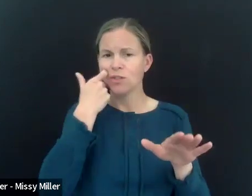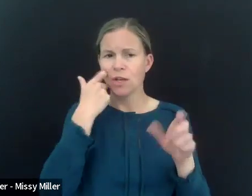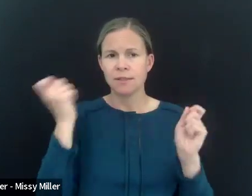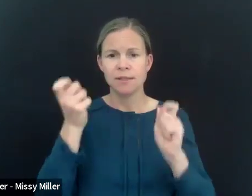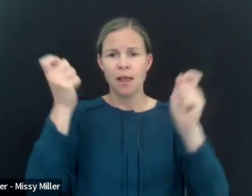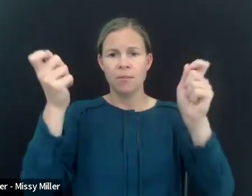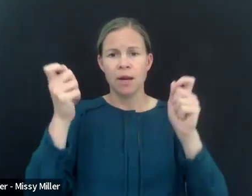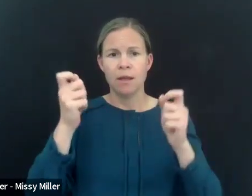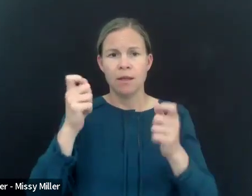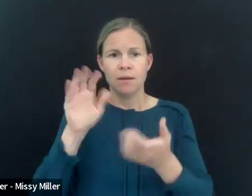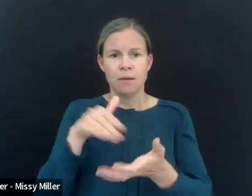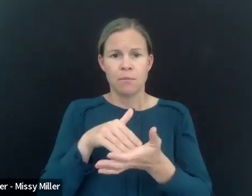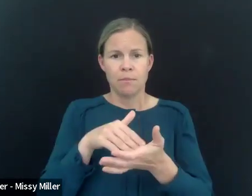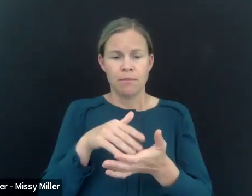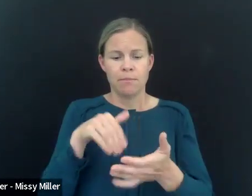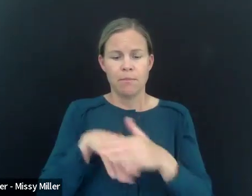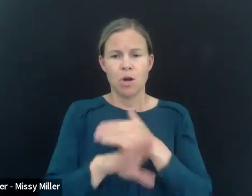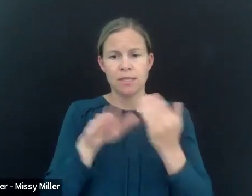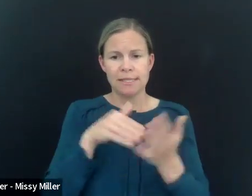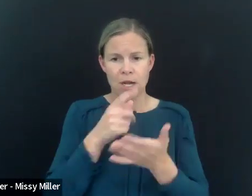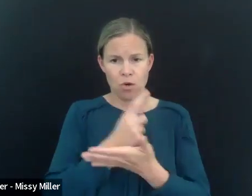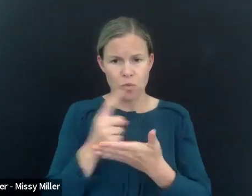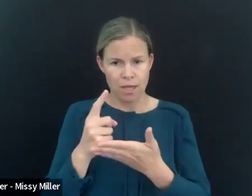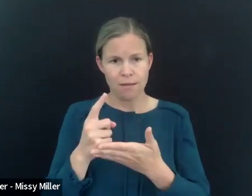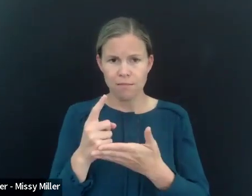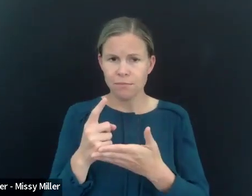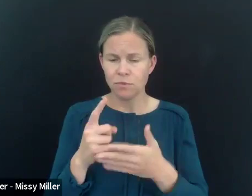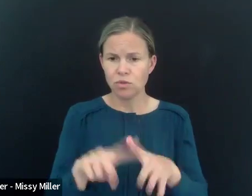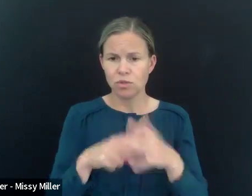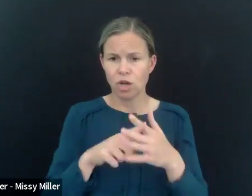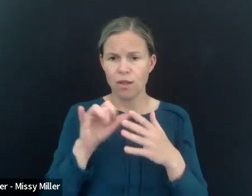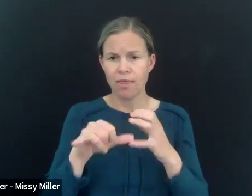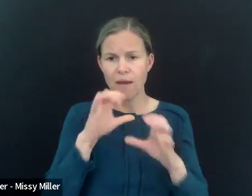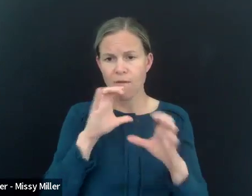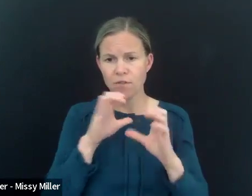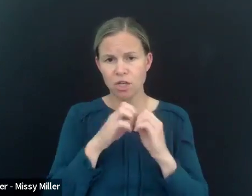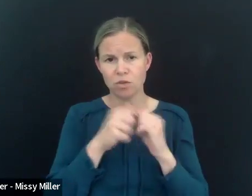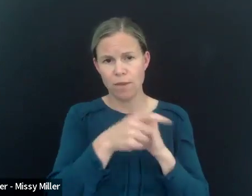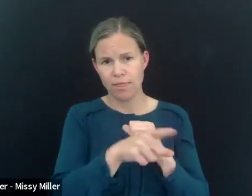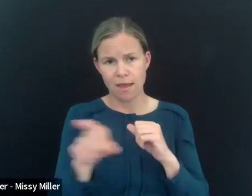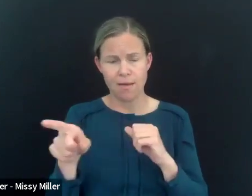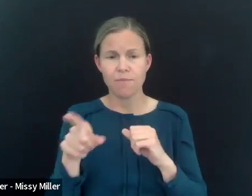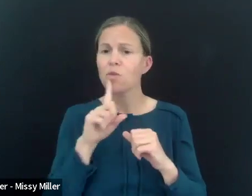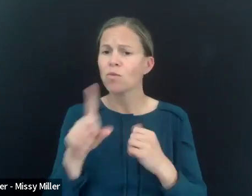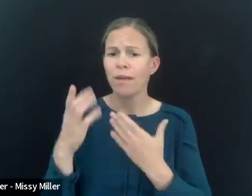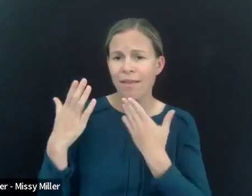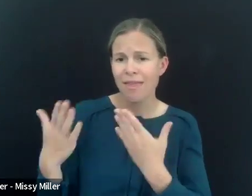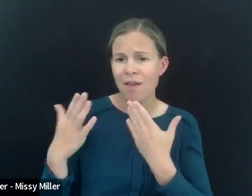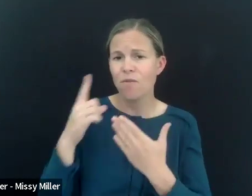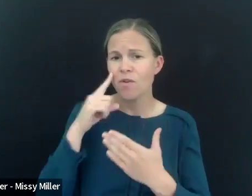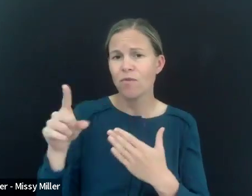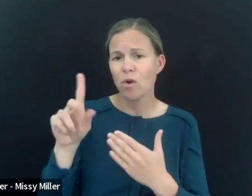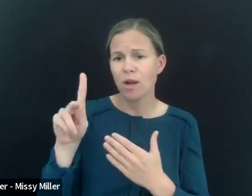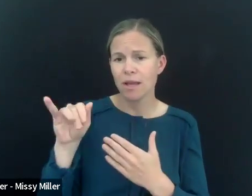to you about midwives and birth centers and being able to start those conversations. And we're deeply thankful to Representative Kim